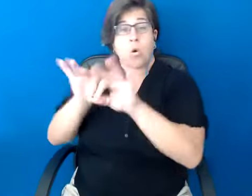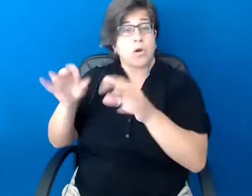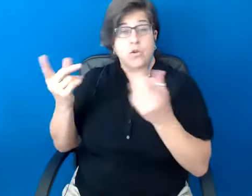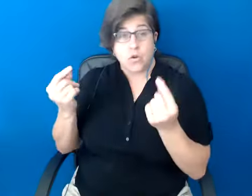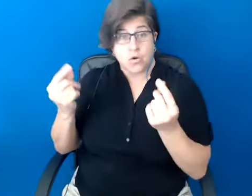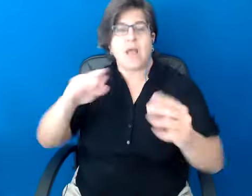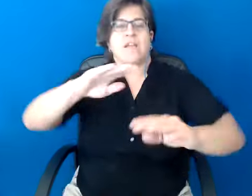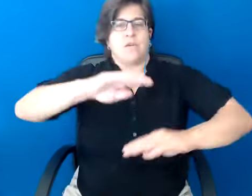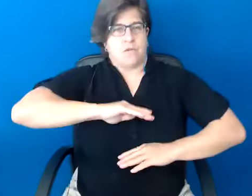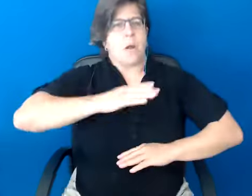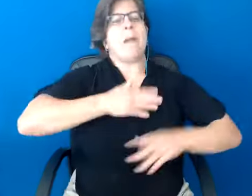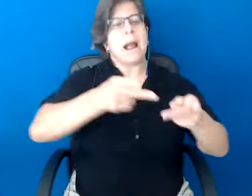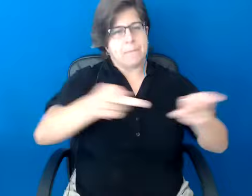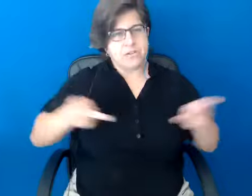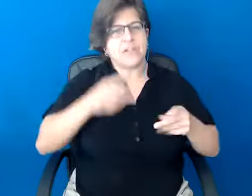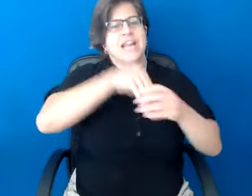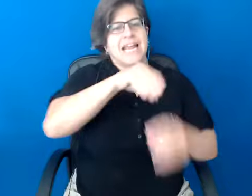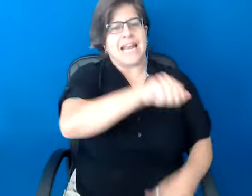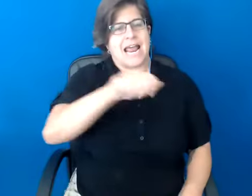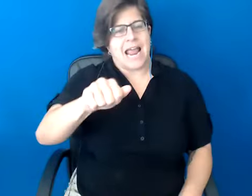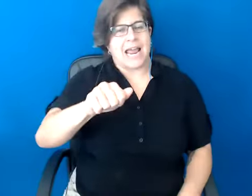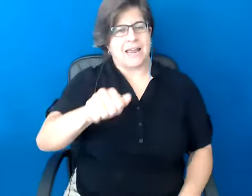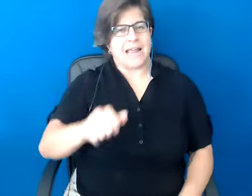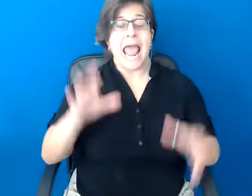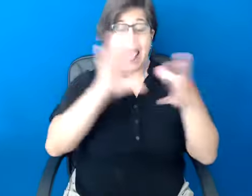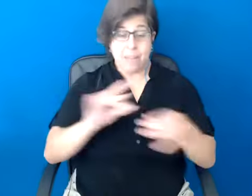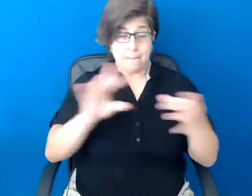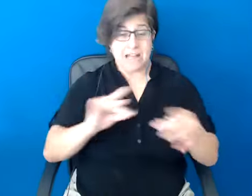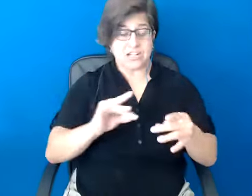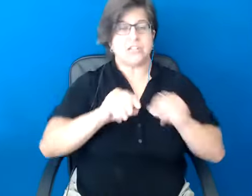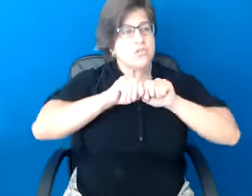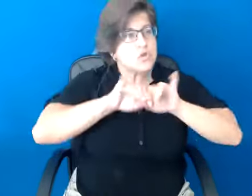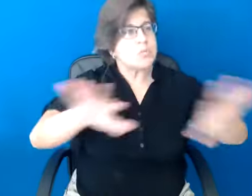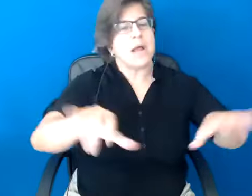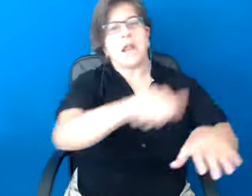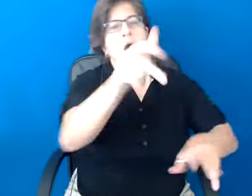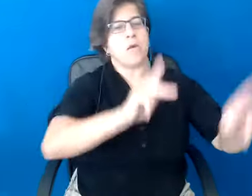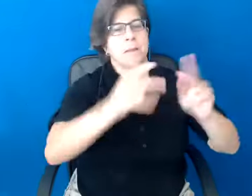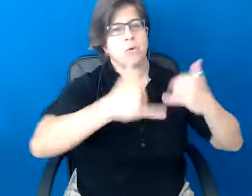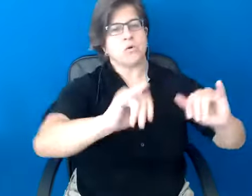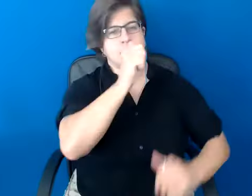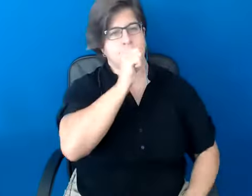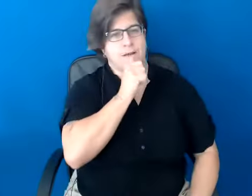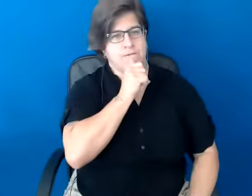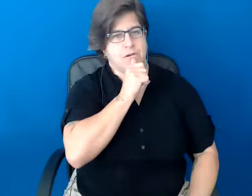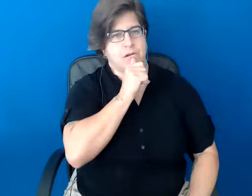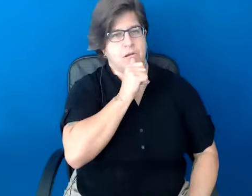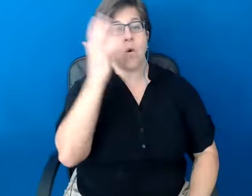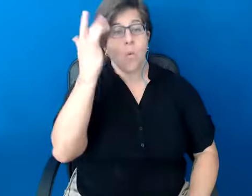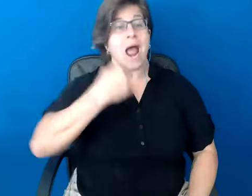to fulfill my primary purpose as a member of Alcoholics Anonymous, and to carry the message to those that suffer, because I think that